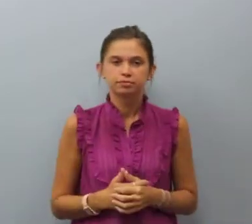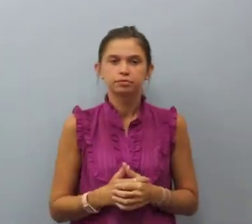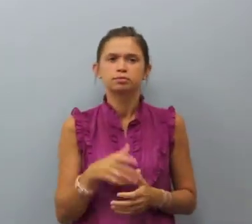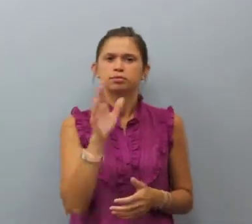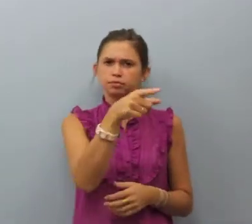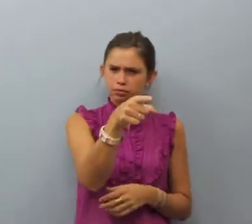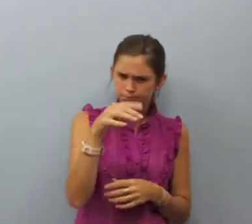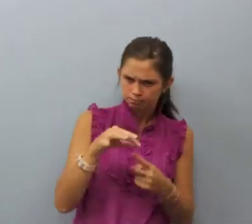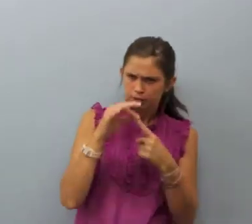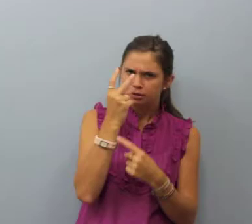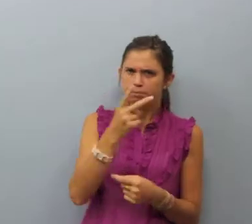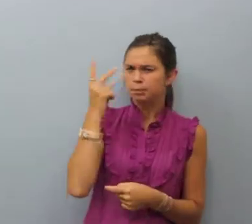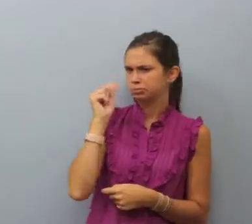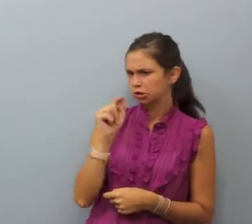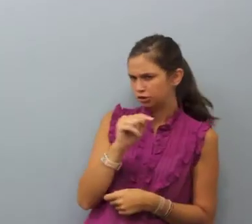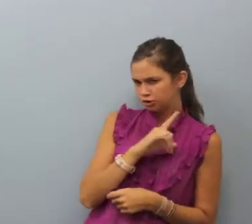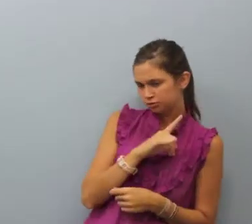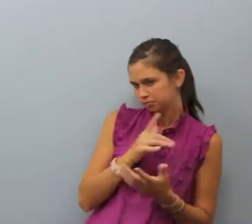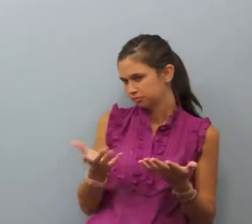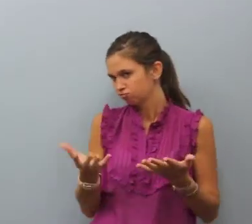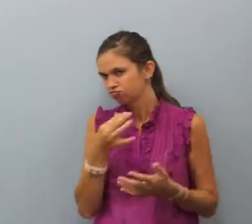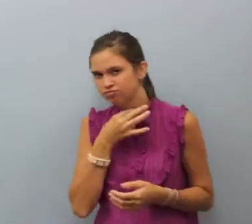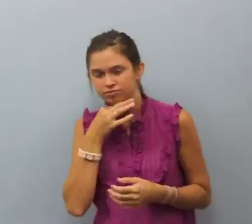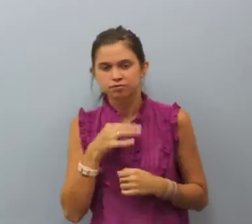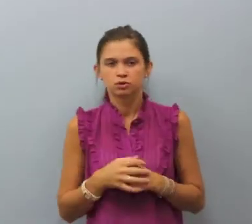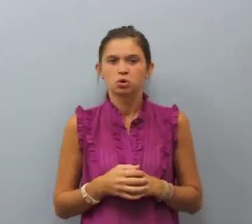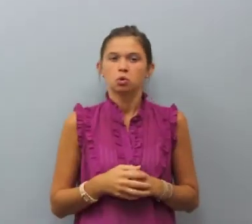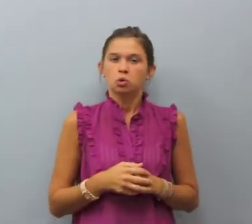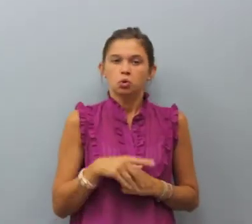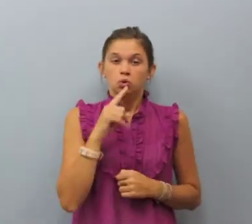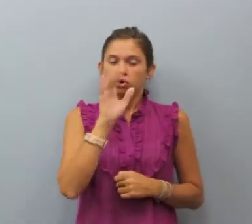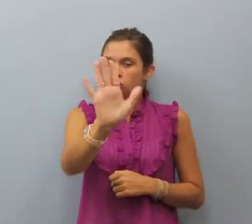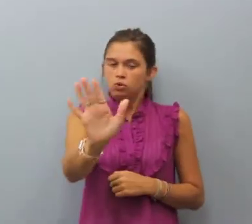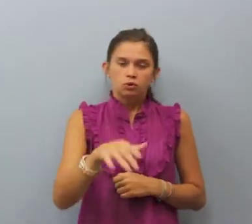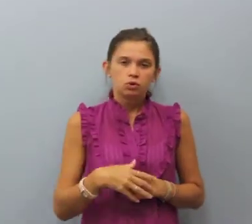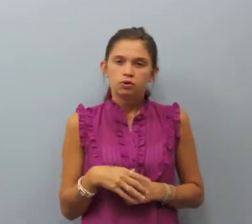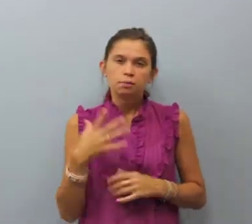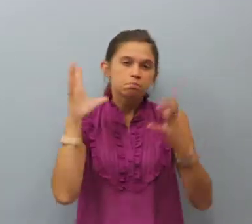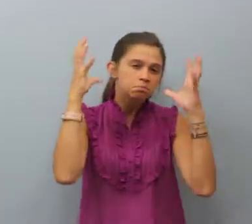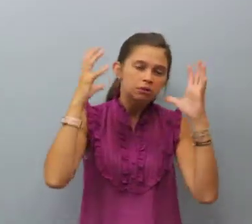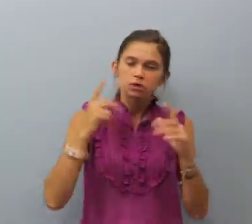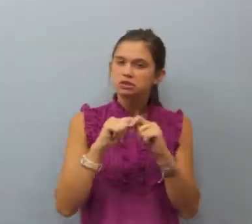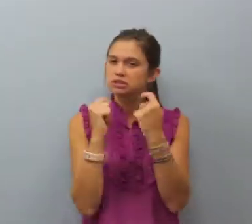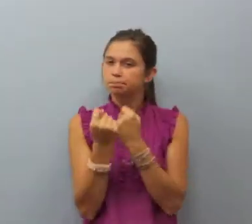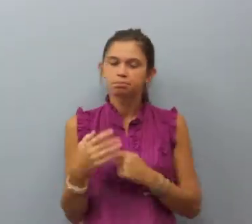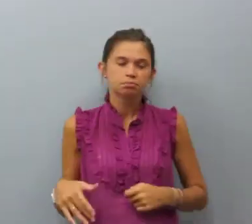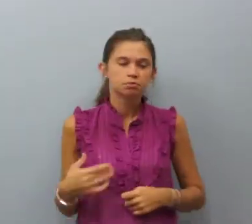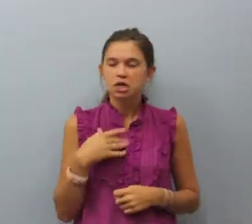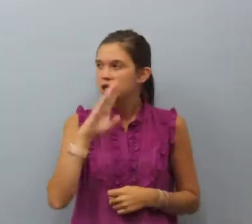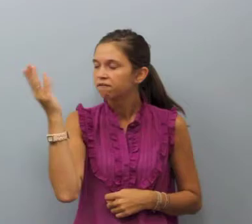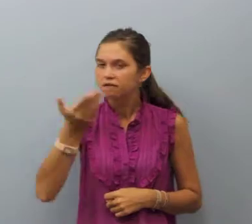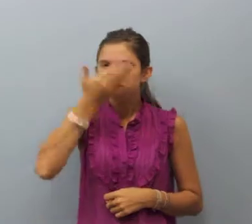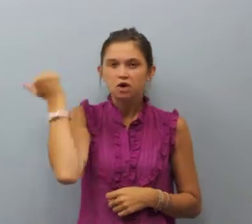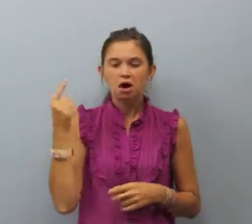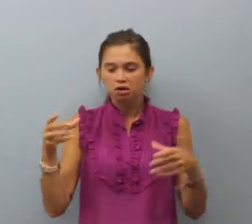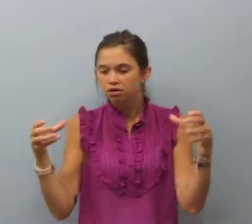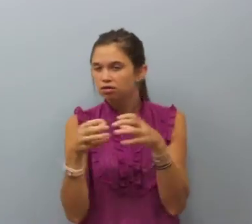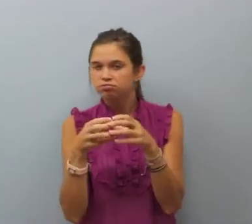just loves to play. I asked her about any special memories, and she, without a